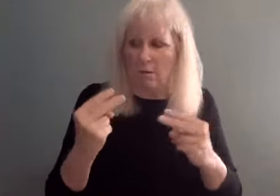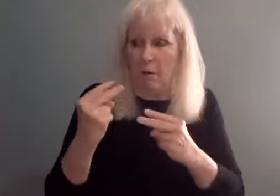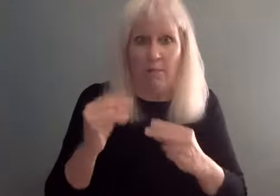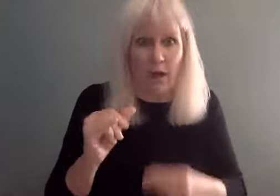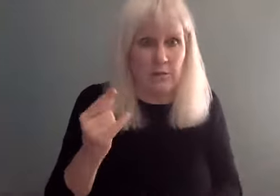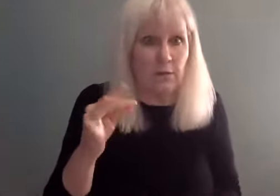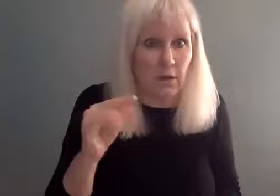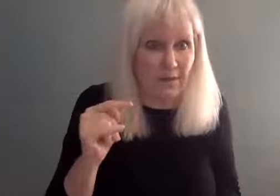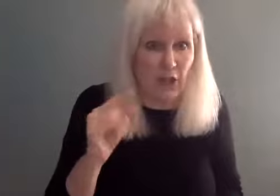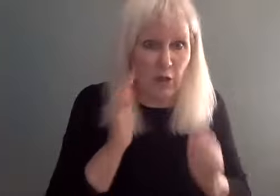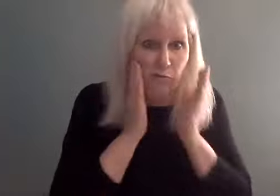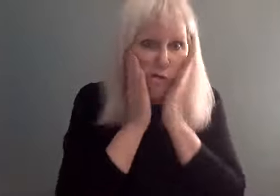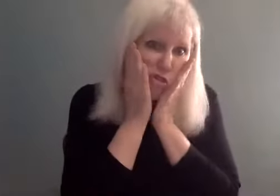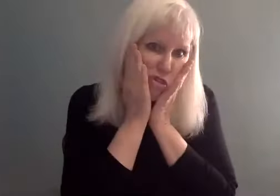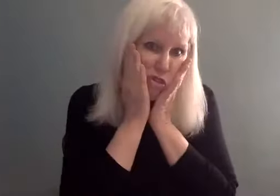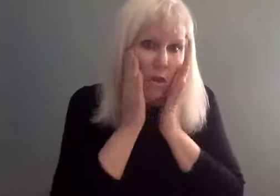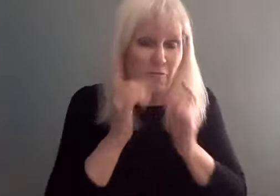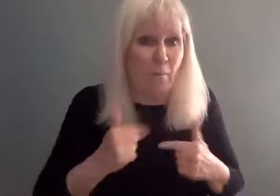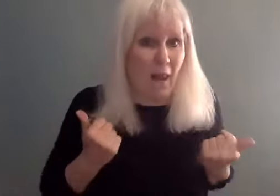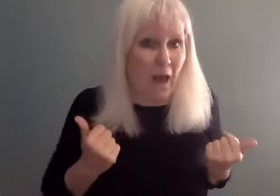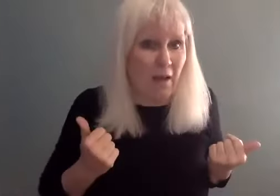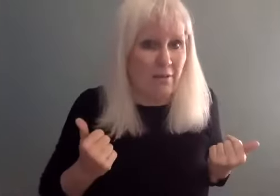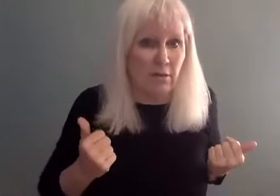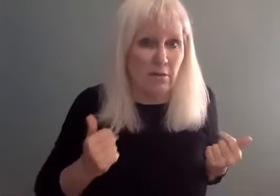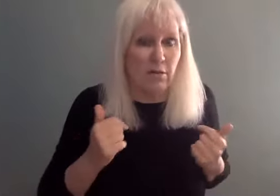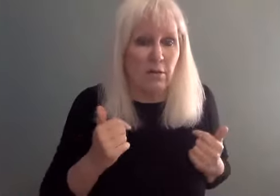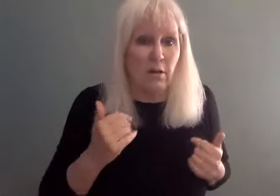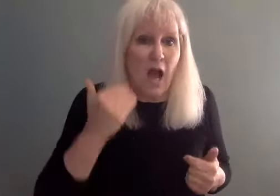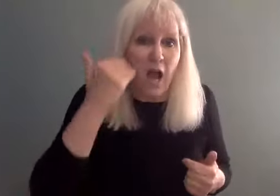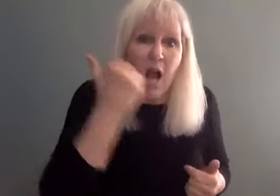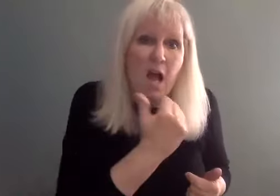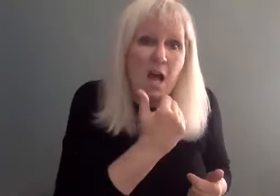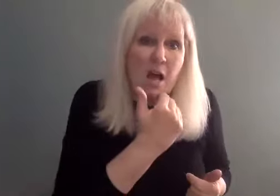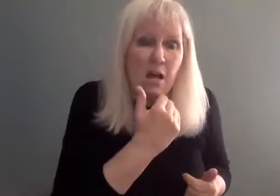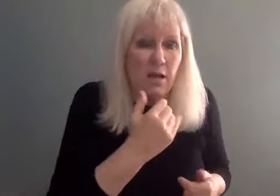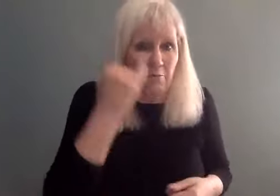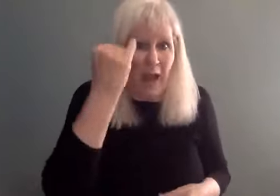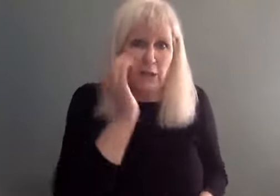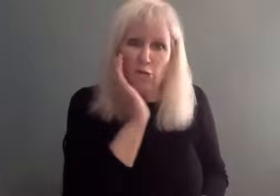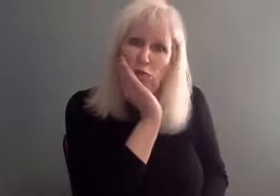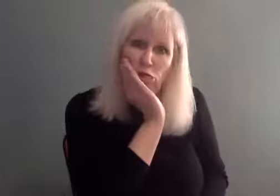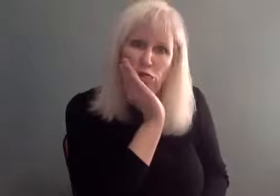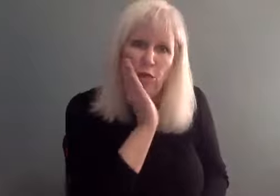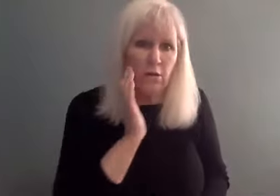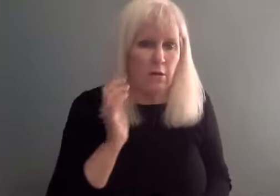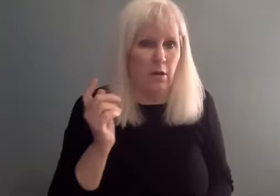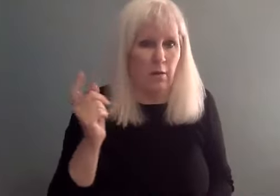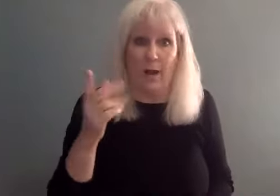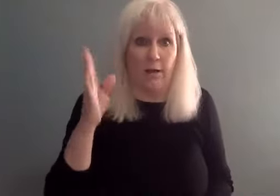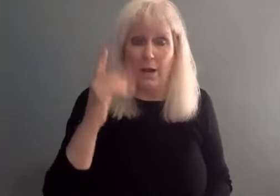could have lost half of my jaw. And but God said, get up, I want to live. And I